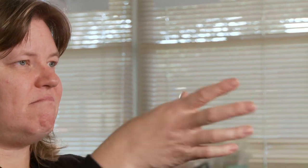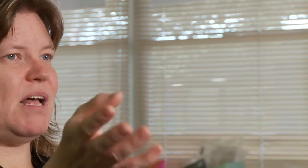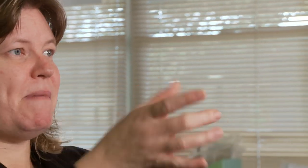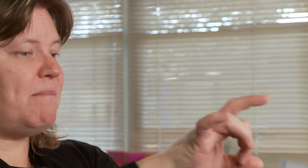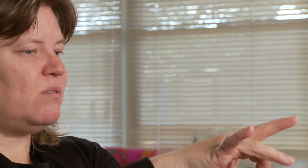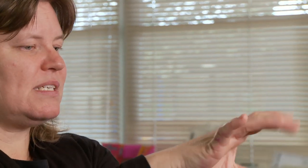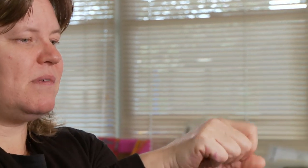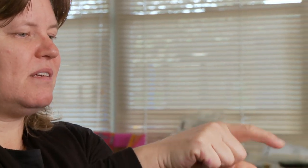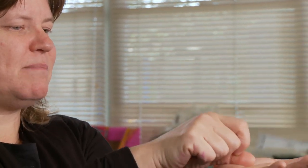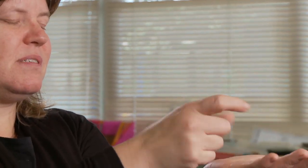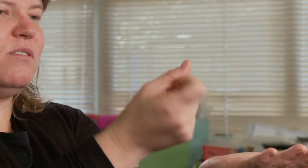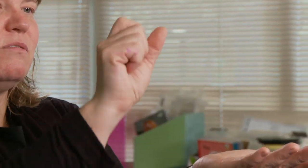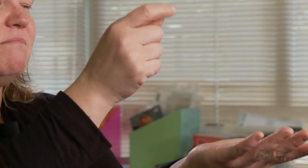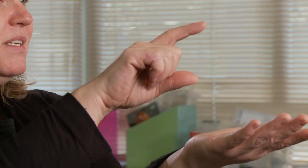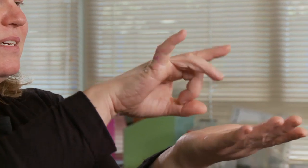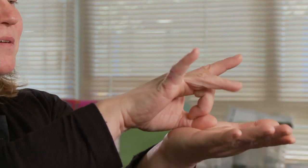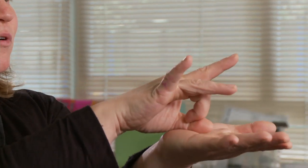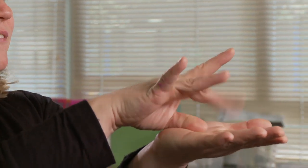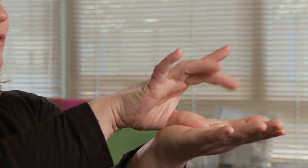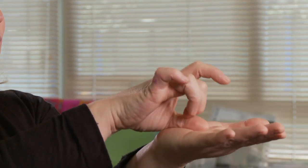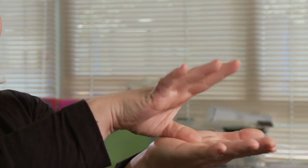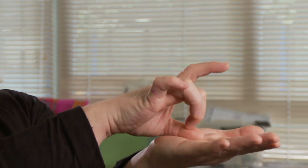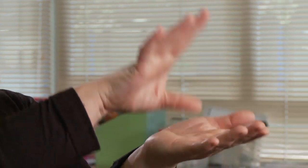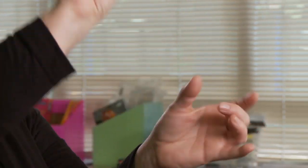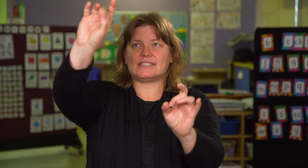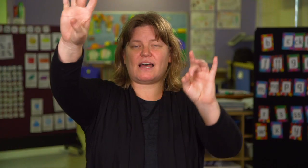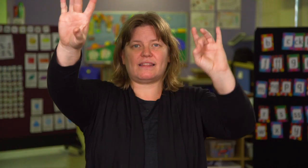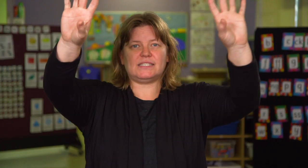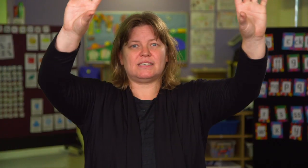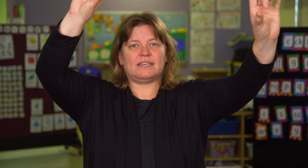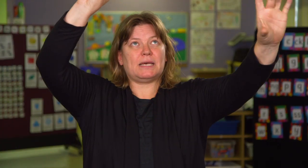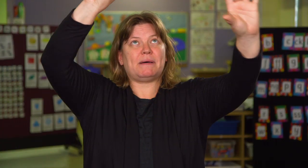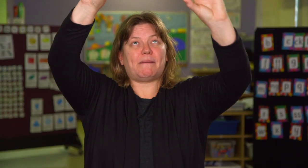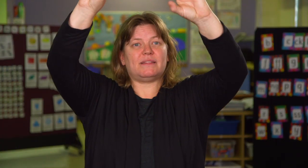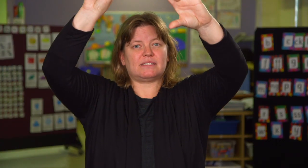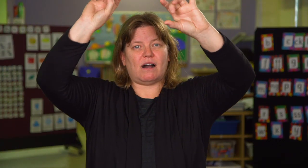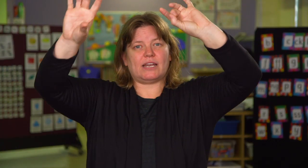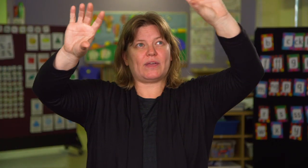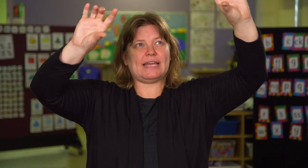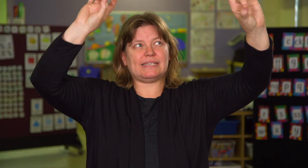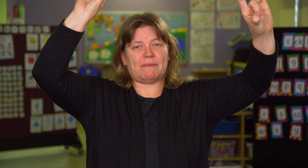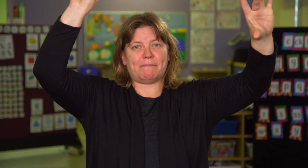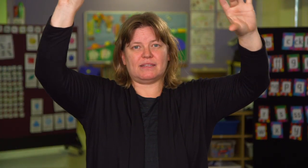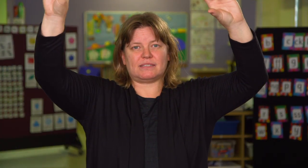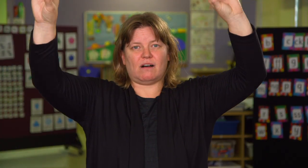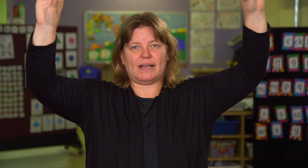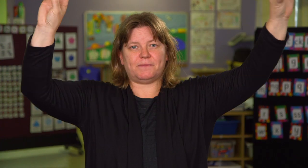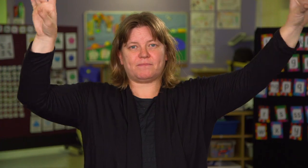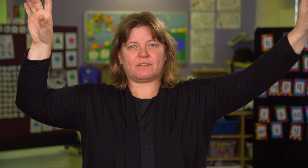a marble or something, except it's not your point finger and you wanted to flick, it's like this, but up in the sky and locating them up in the sky.